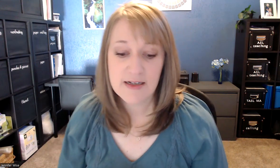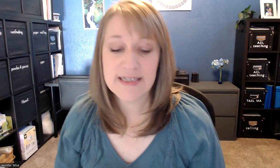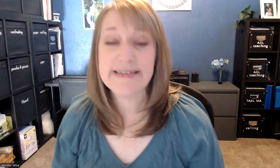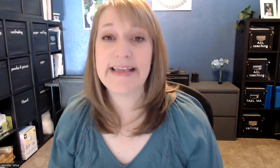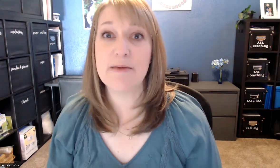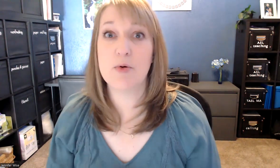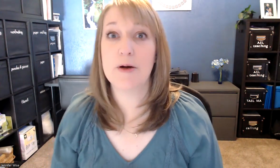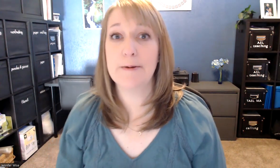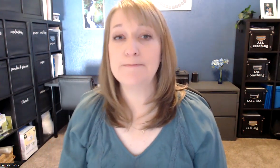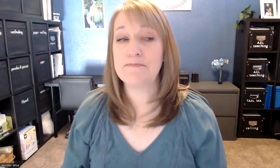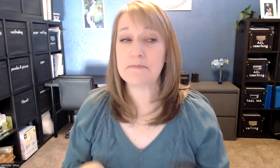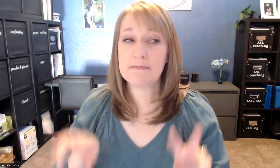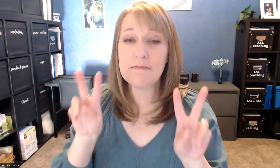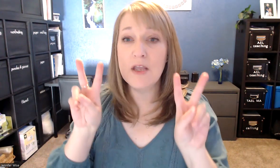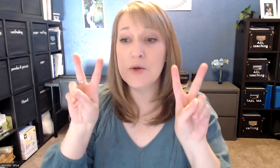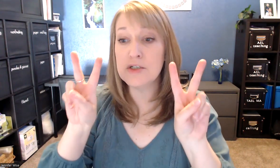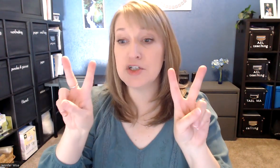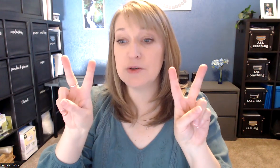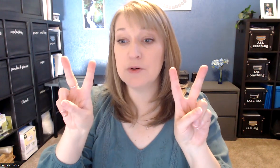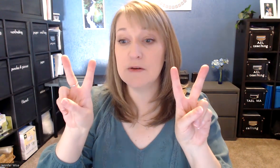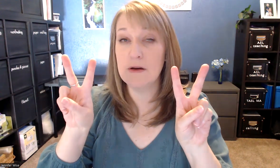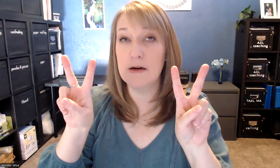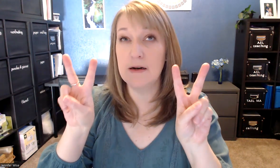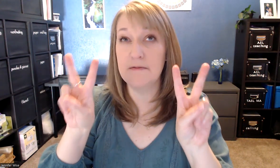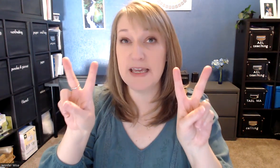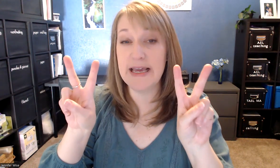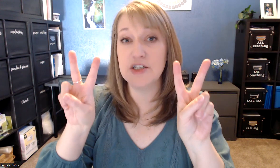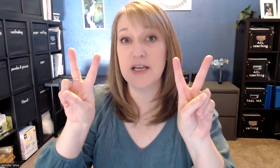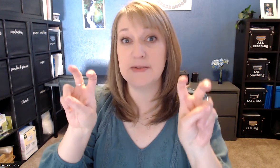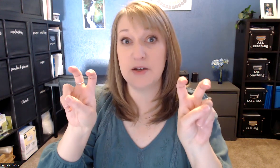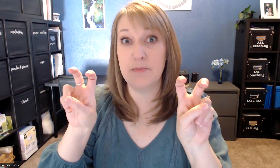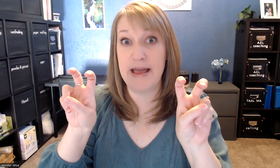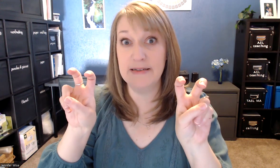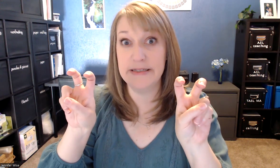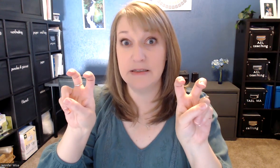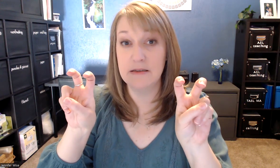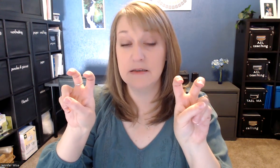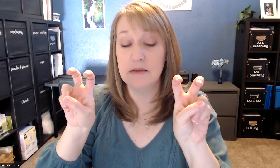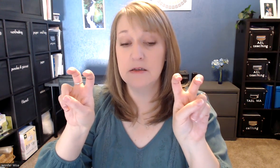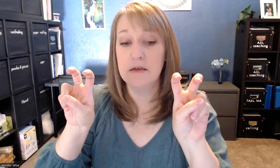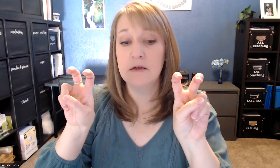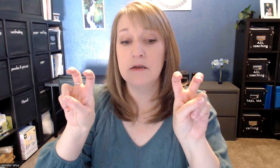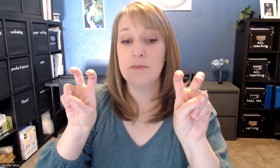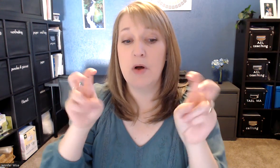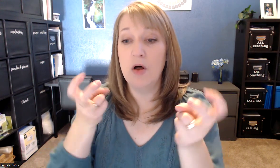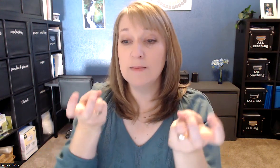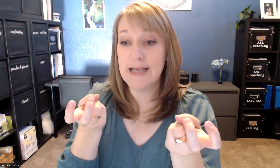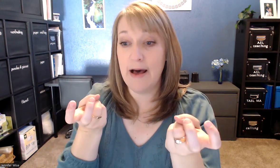To skateboard, you want two V hand shapes that are bent, palms